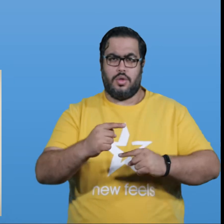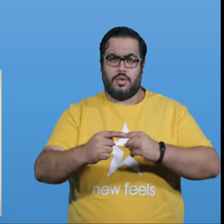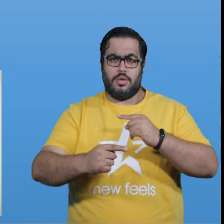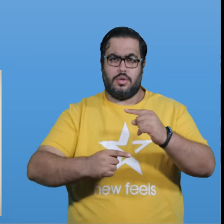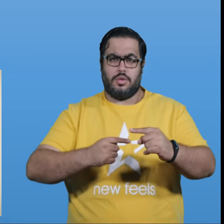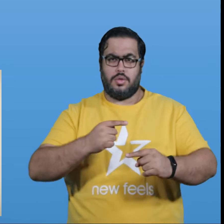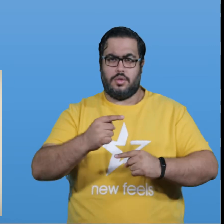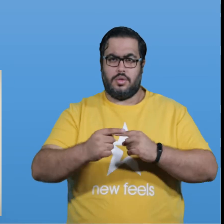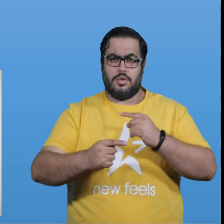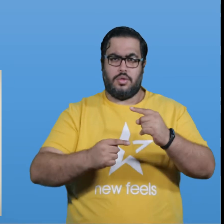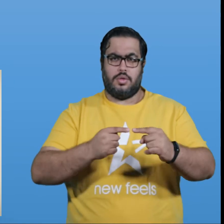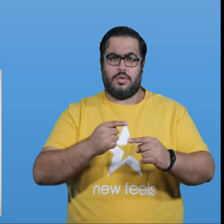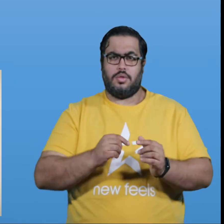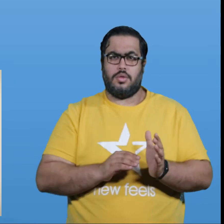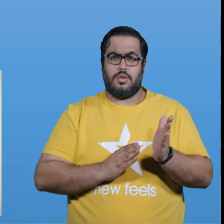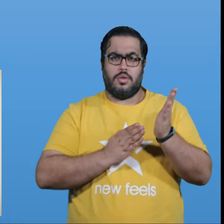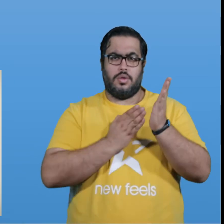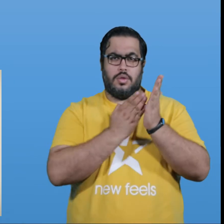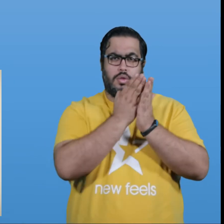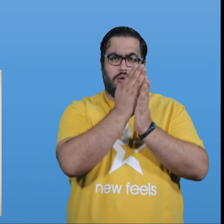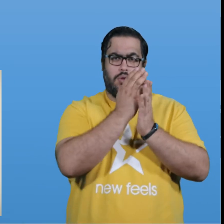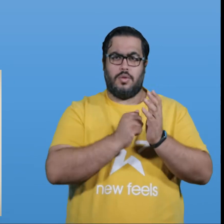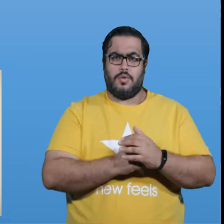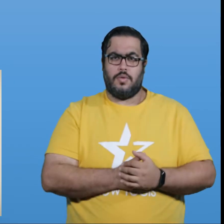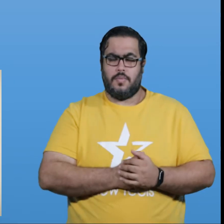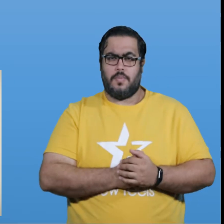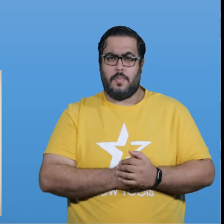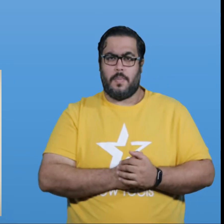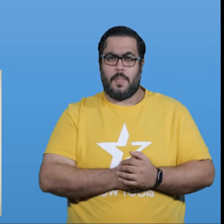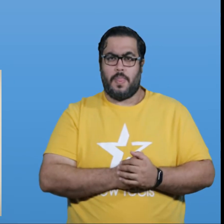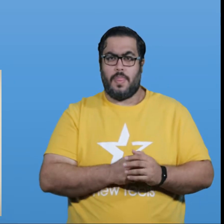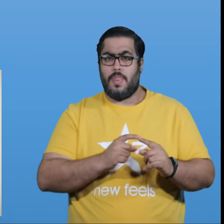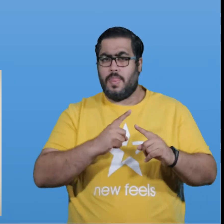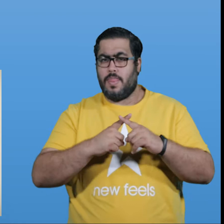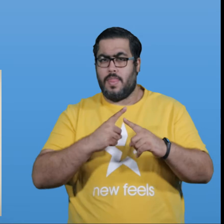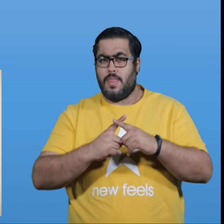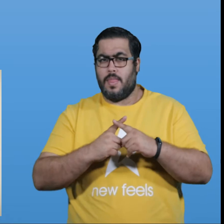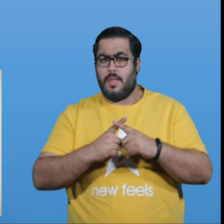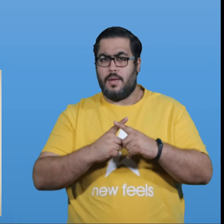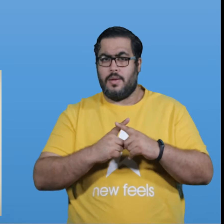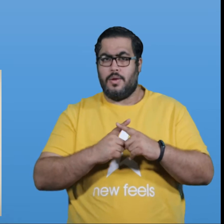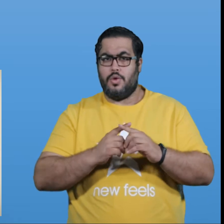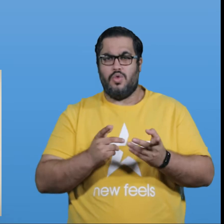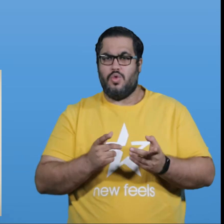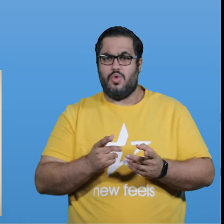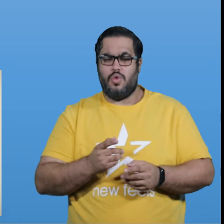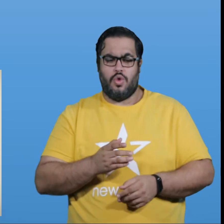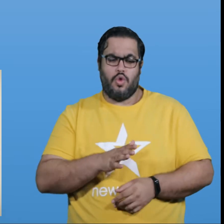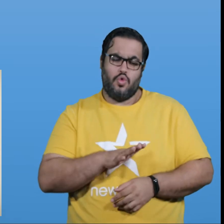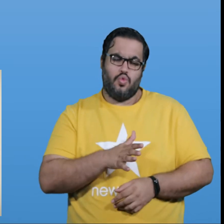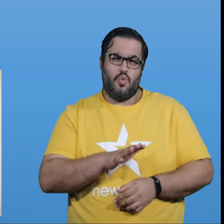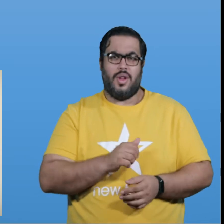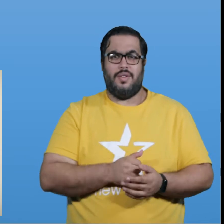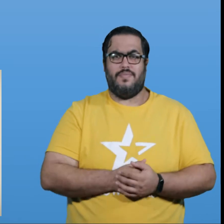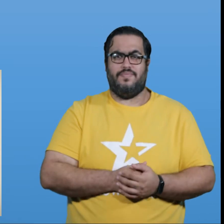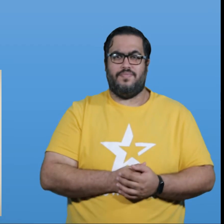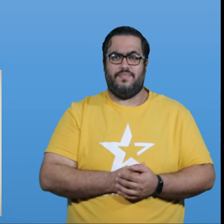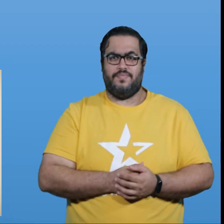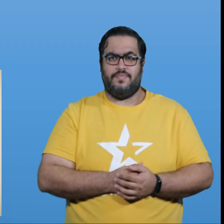example, Noura is consistently the top of her class. That means she's always the top of her class. Some people